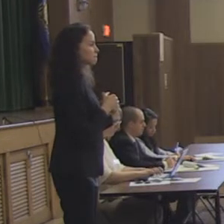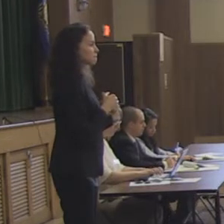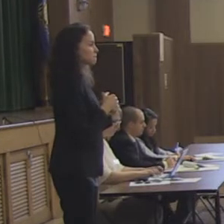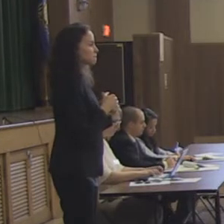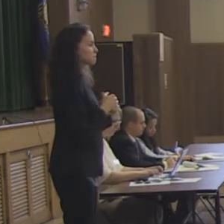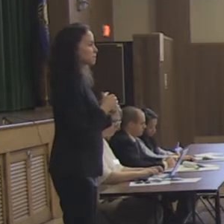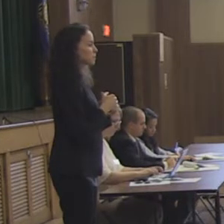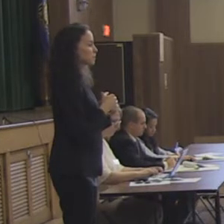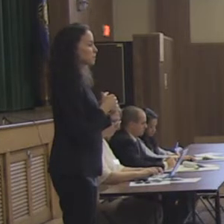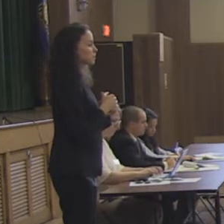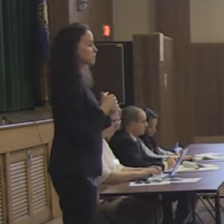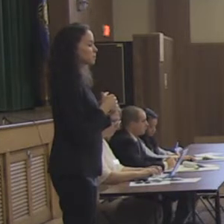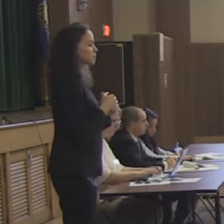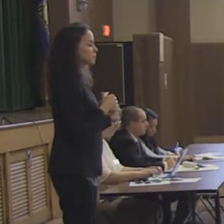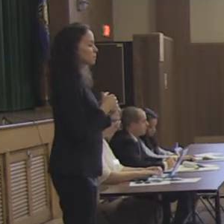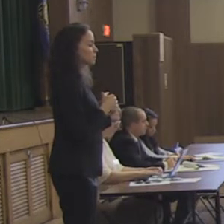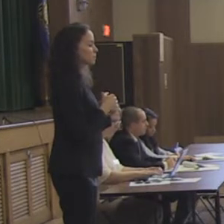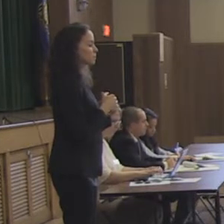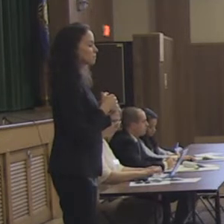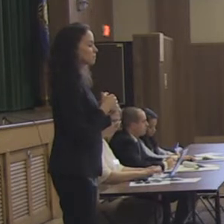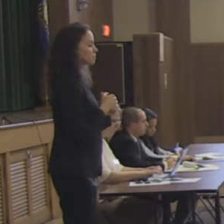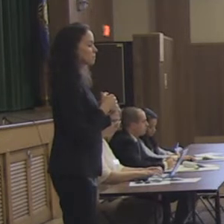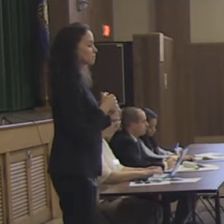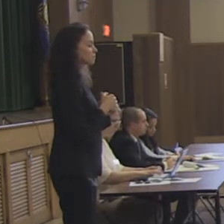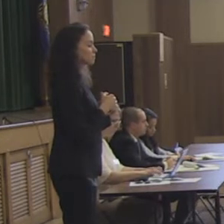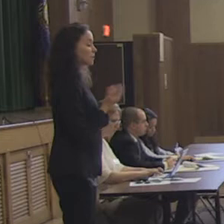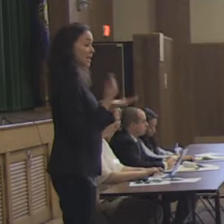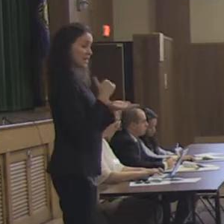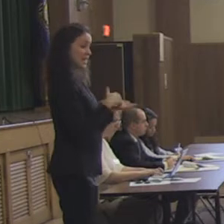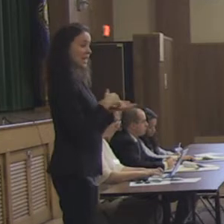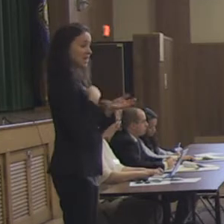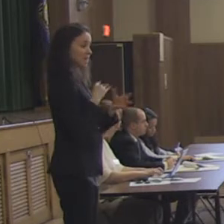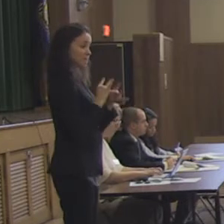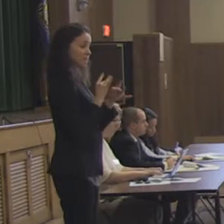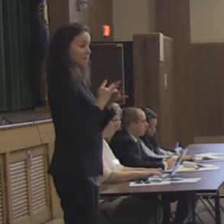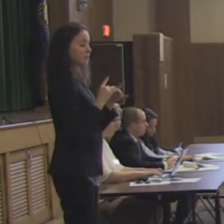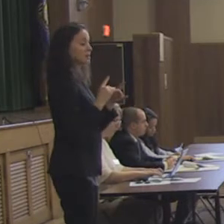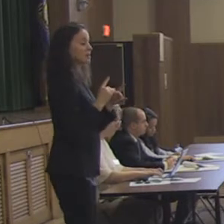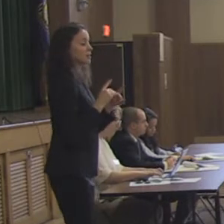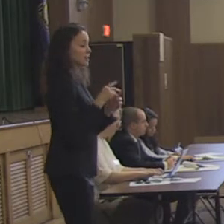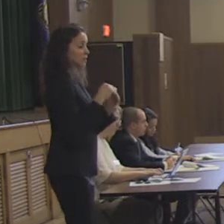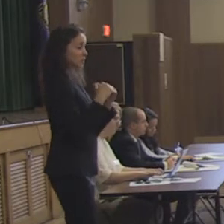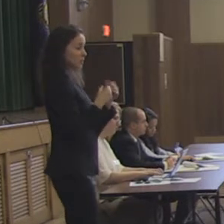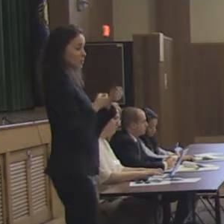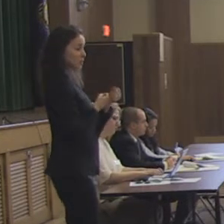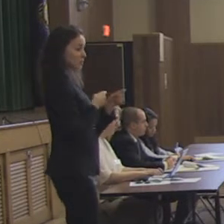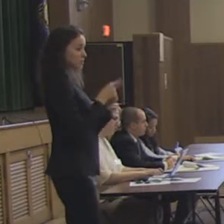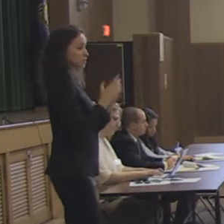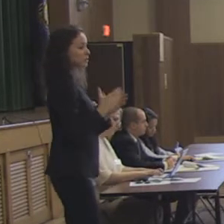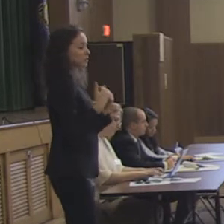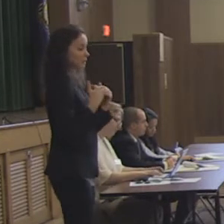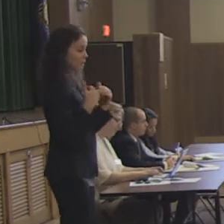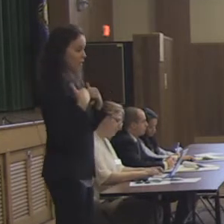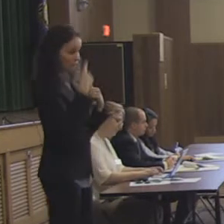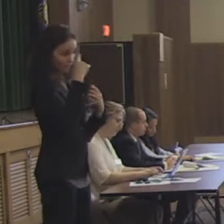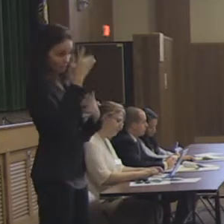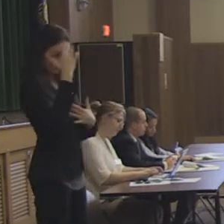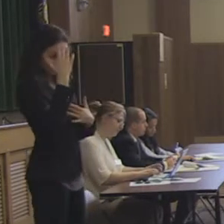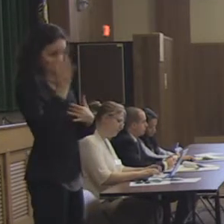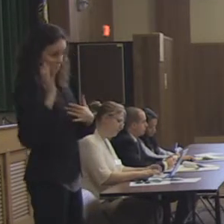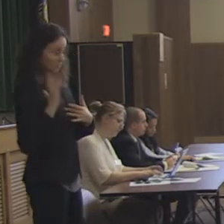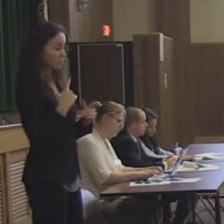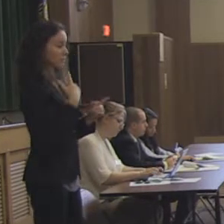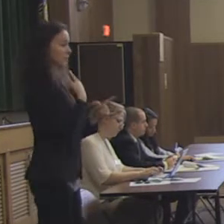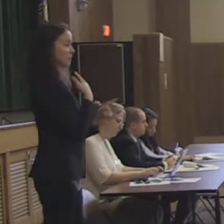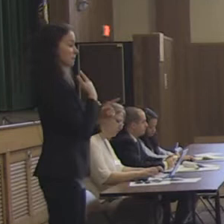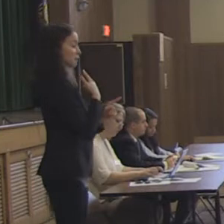support specialists is that they do combine those two backgrounds, and if they have the forensic program